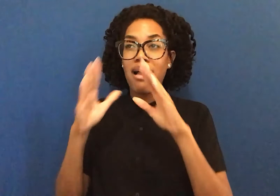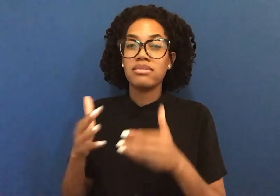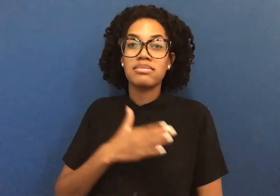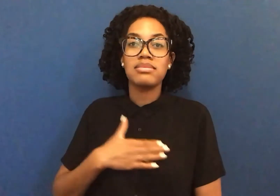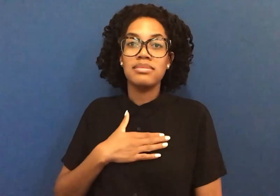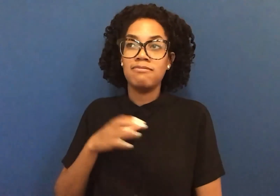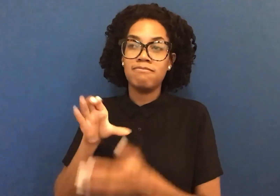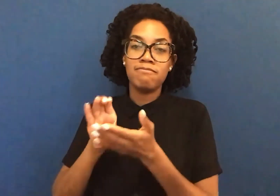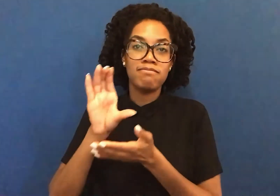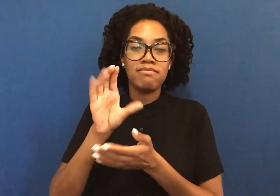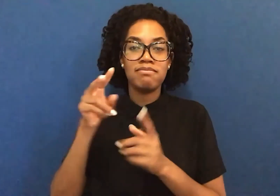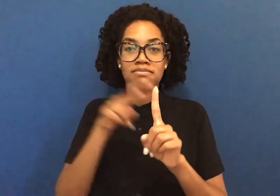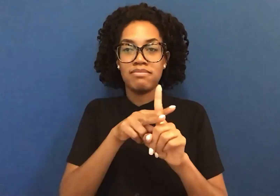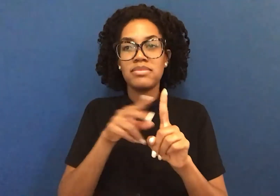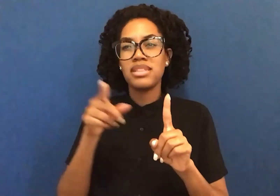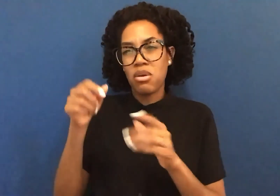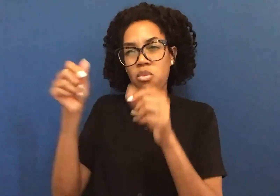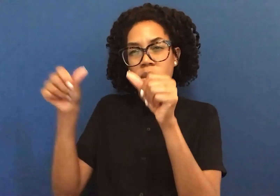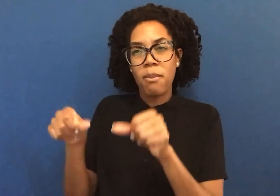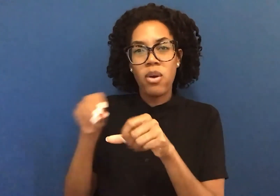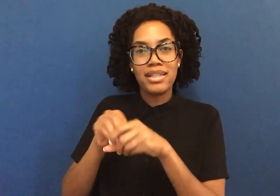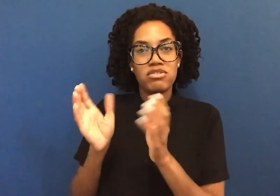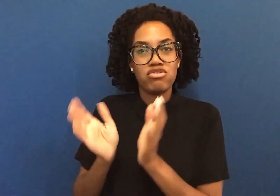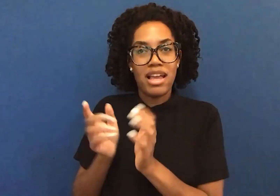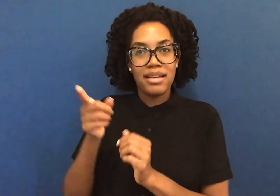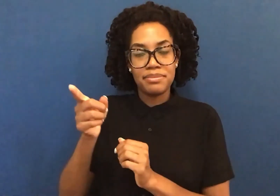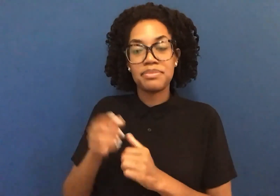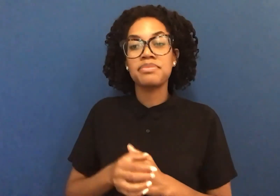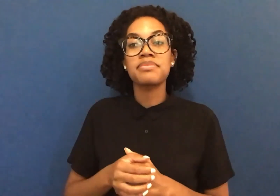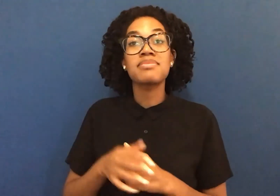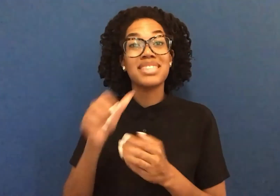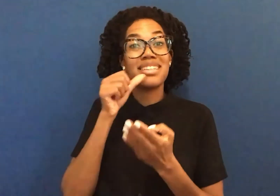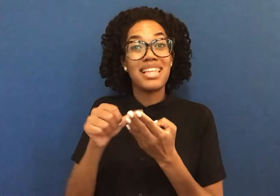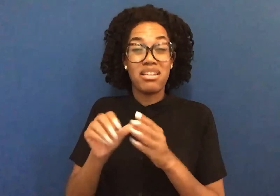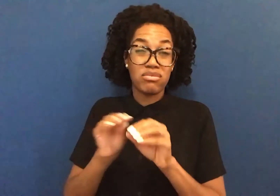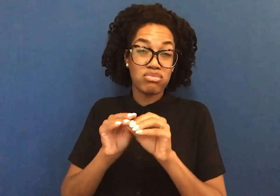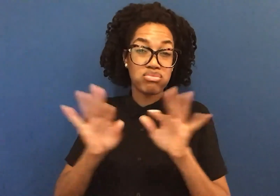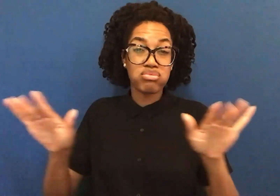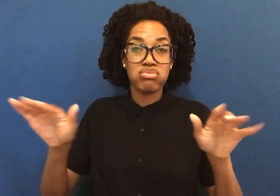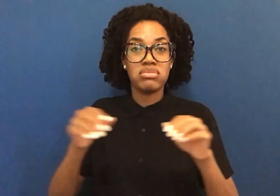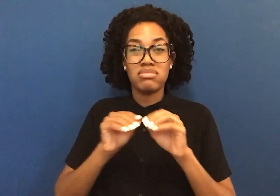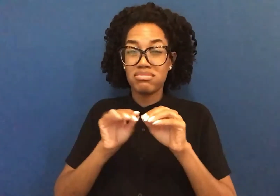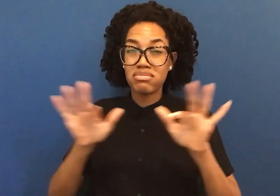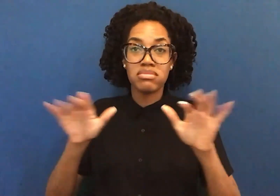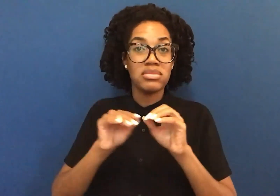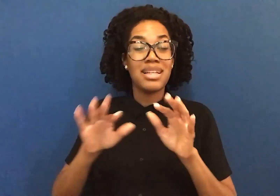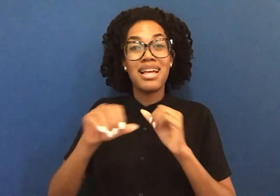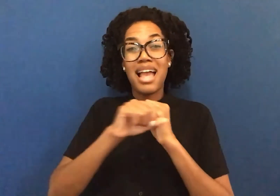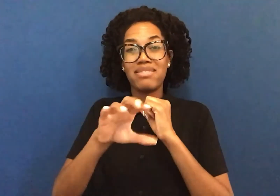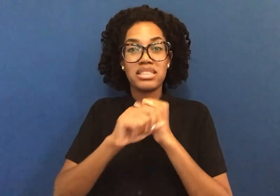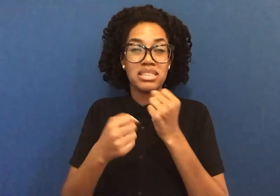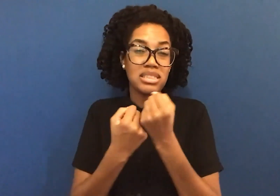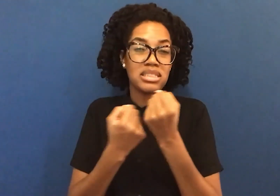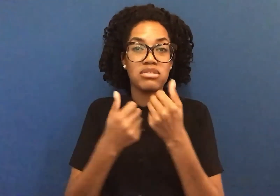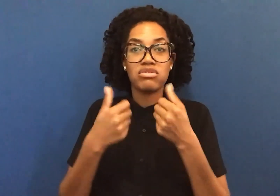chat. The letter has been circulated far and wide and is being used daily in our advocacy for folks working on the